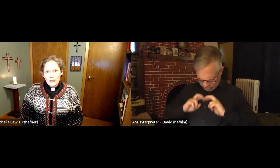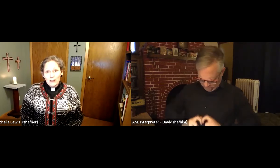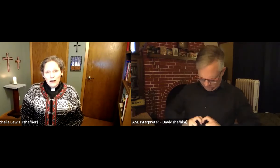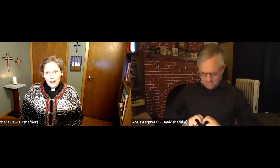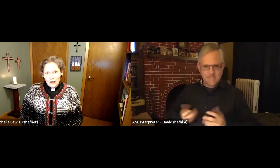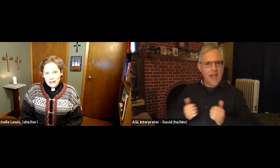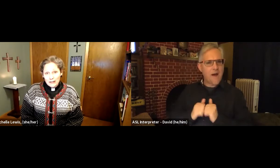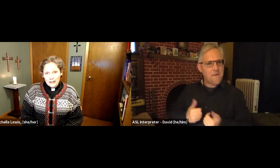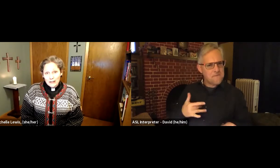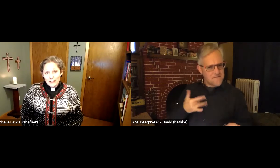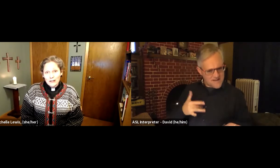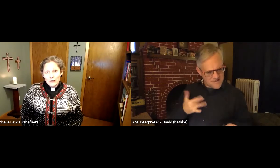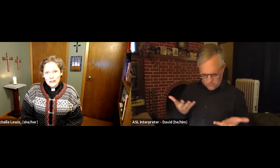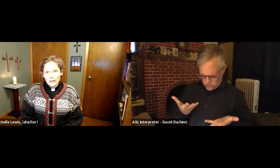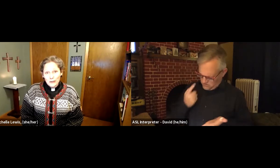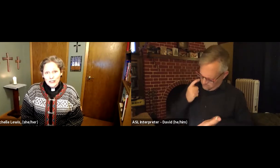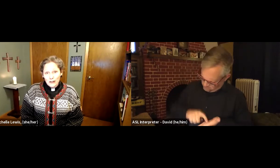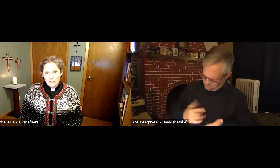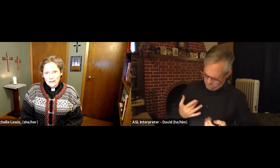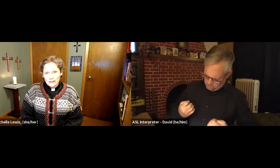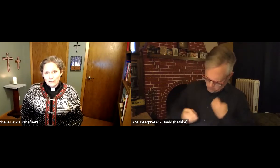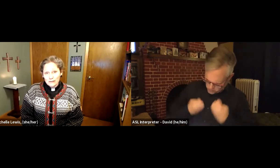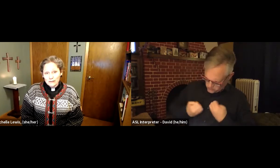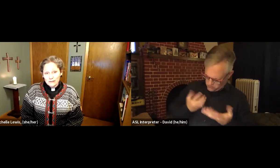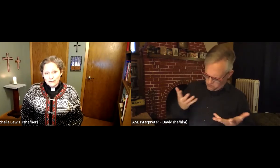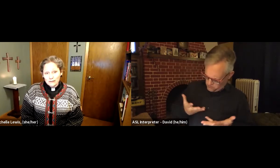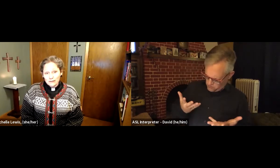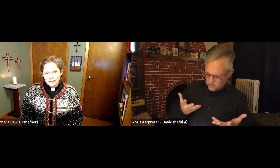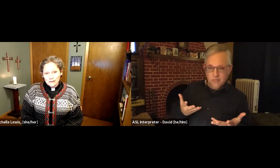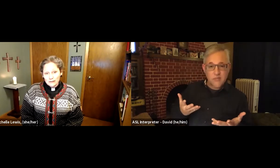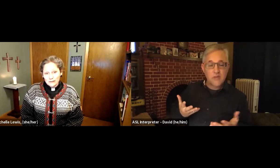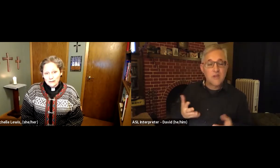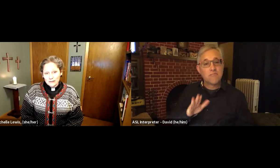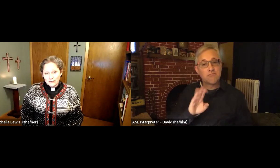and be kind to yourself.